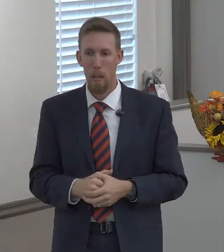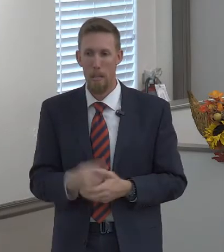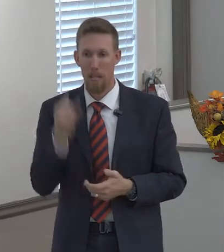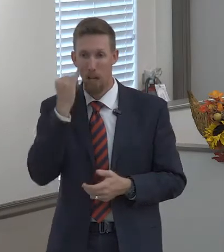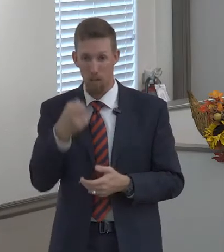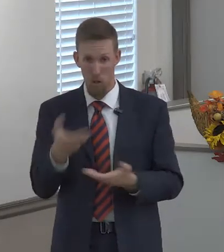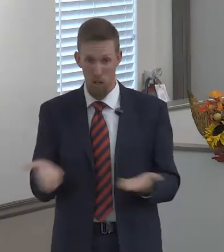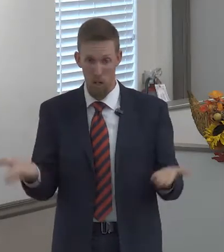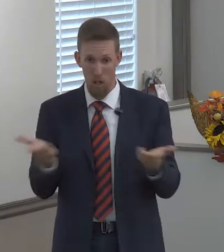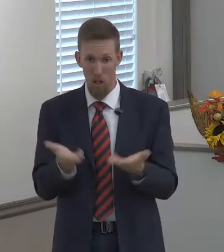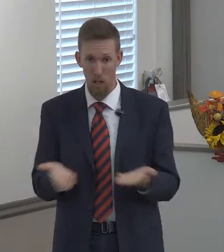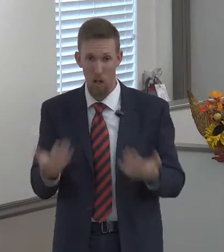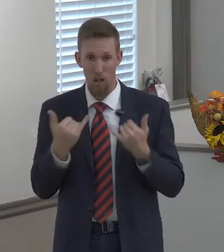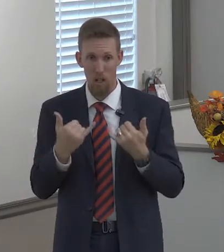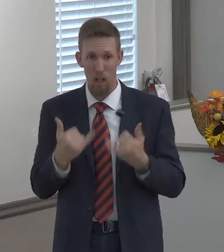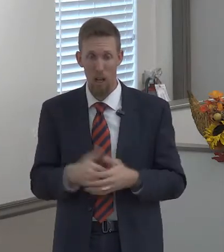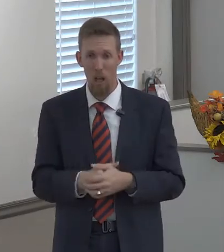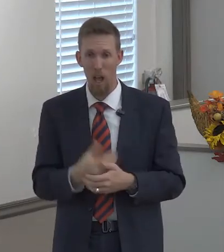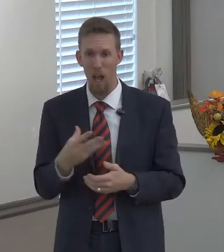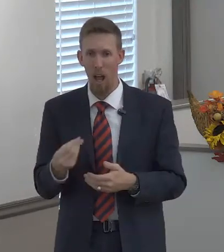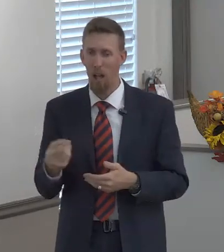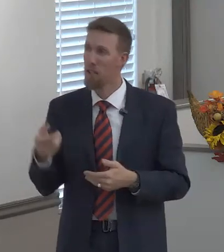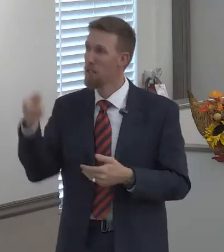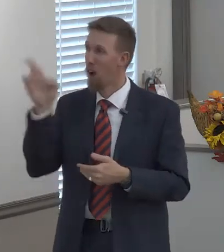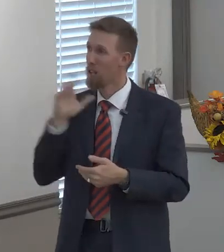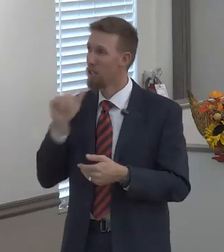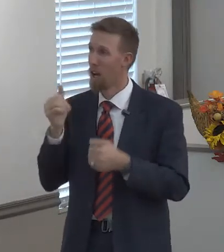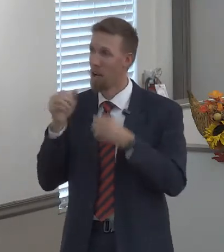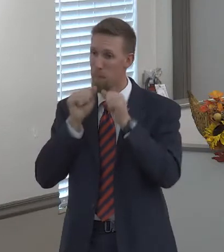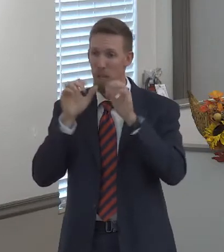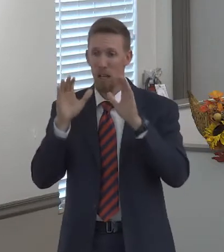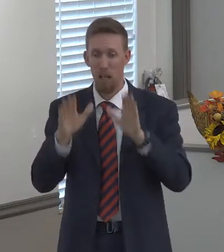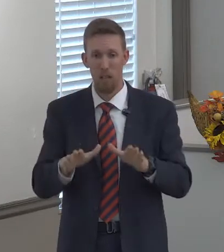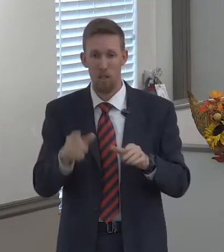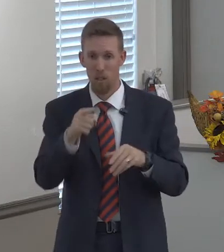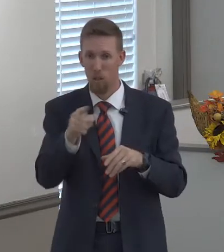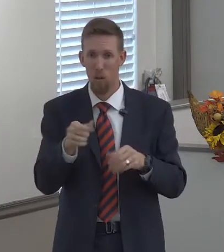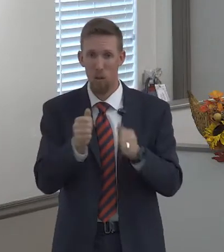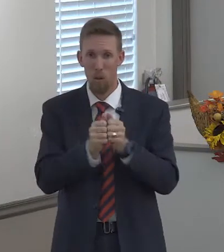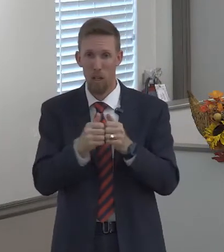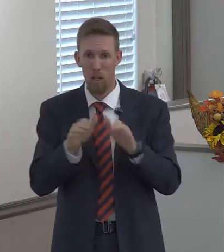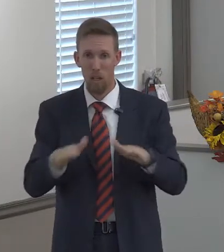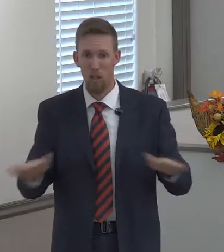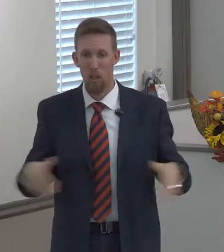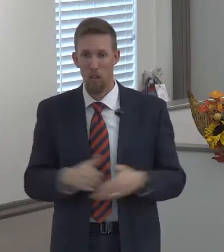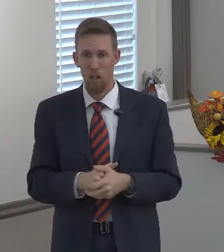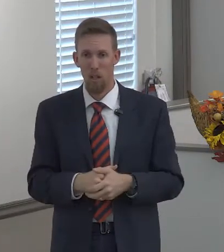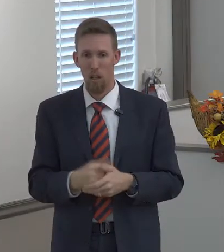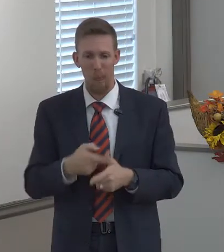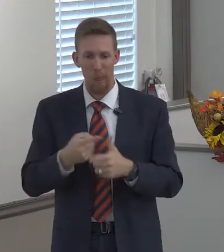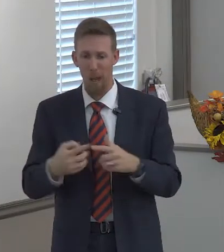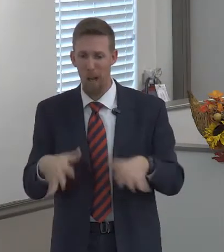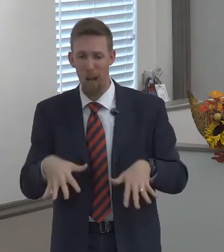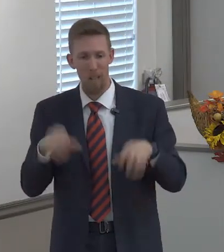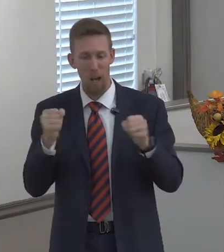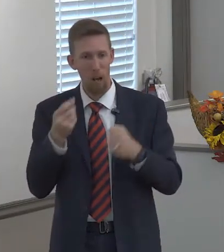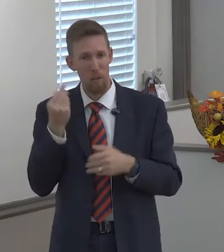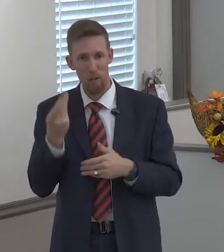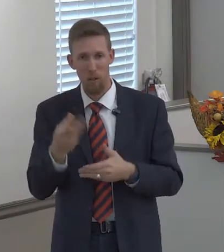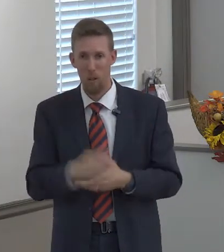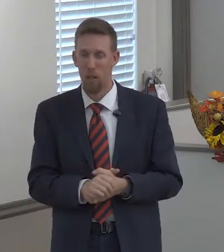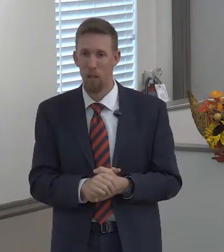all of us ought to be given to prayer, but it ought to start with, thank you, God, for my salvation, and thank you,